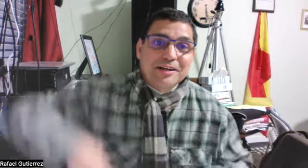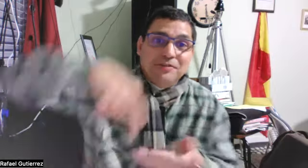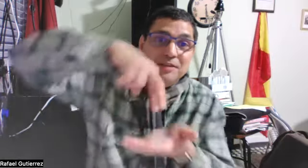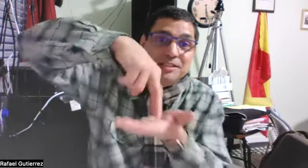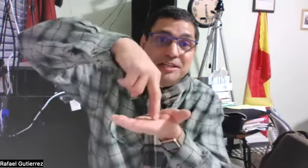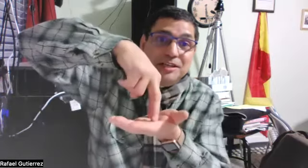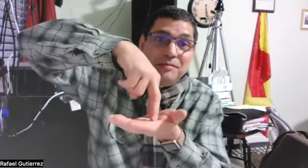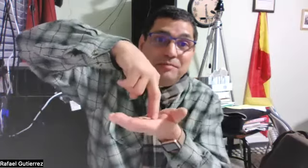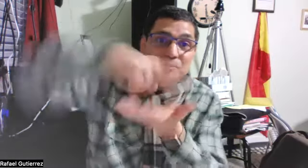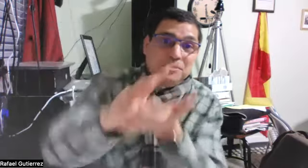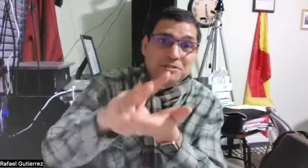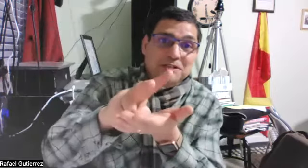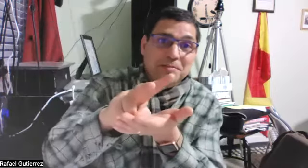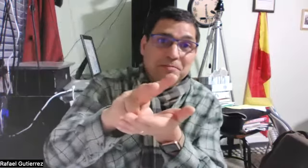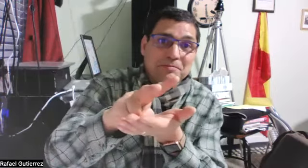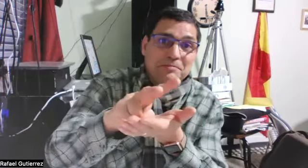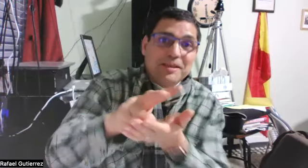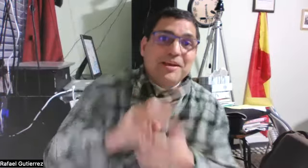from the stand up, you're going to slip, there you go,